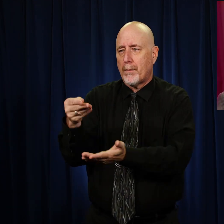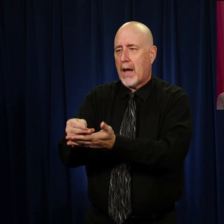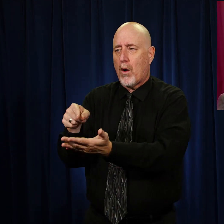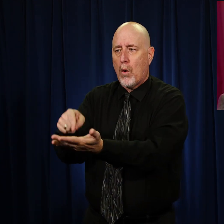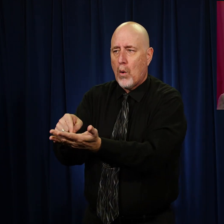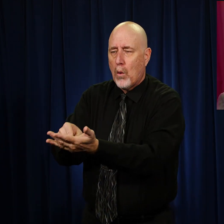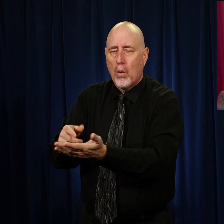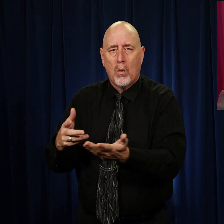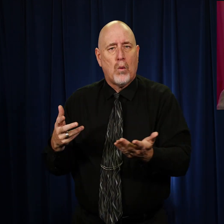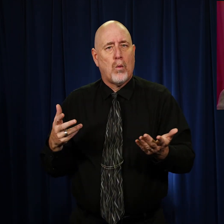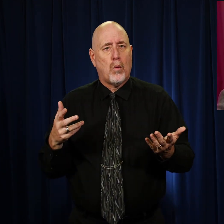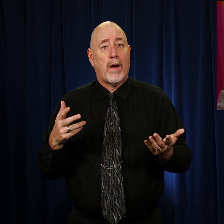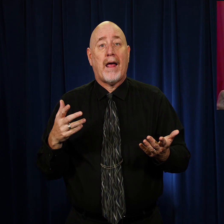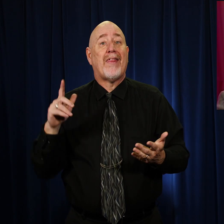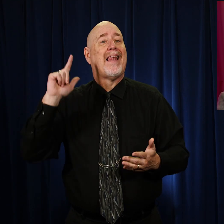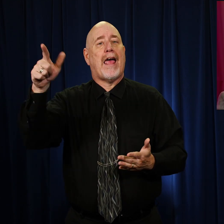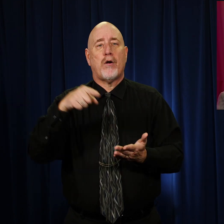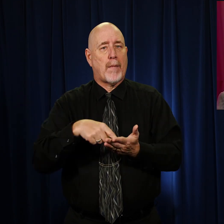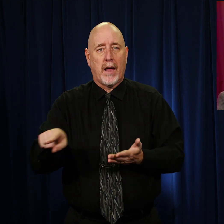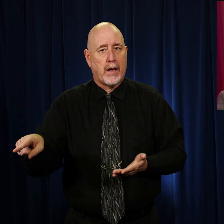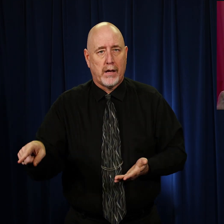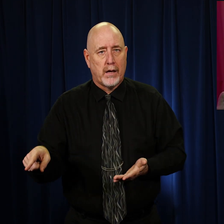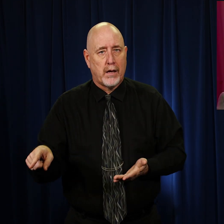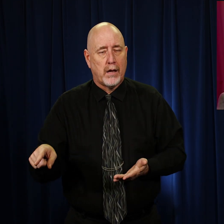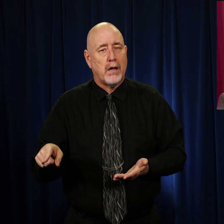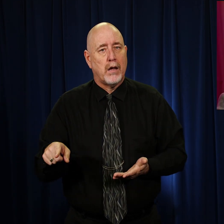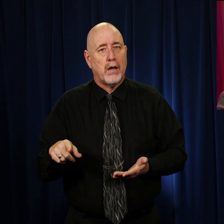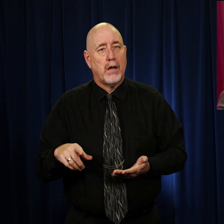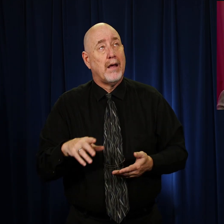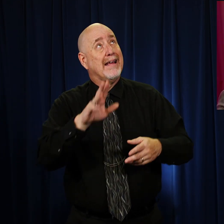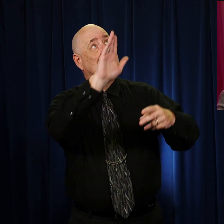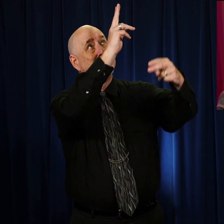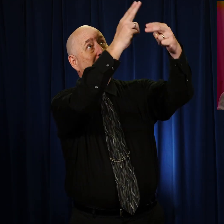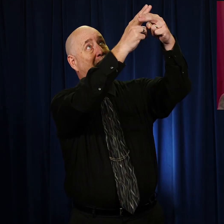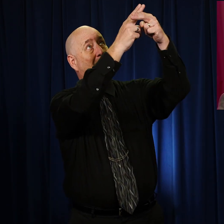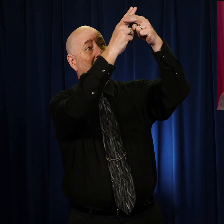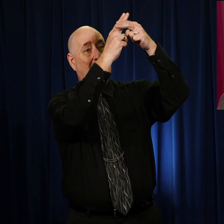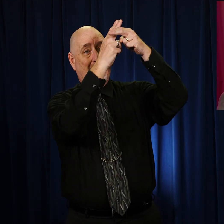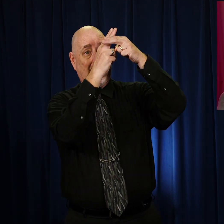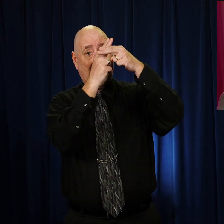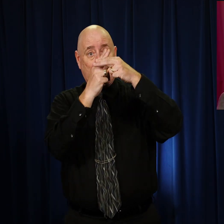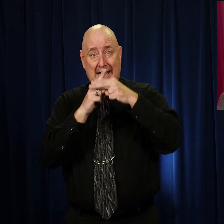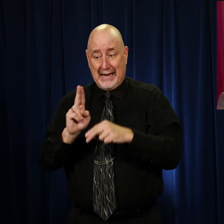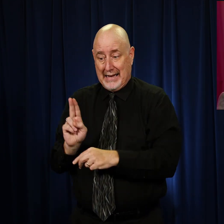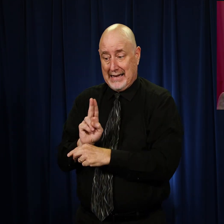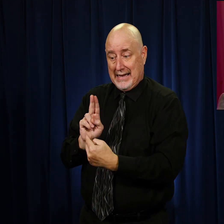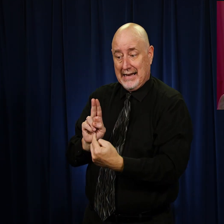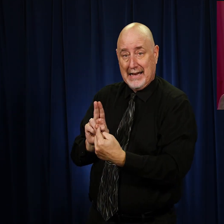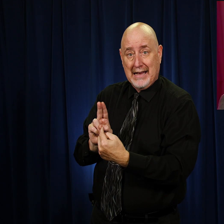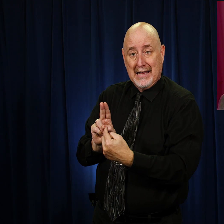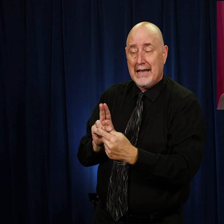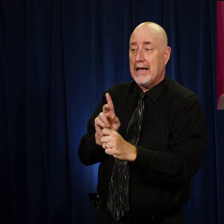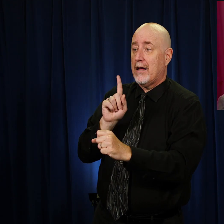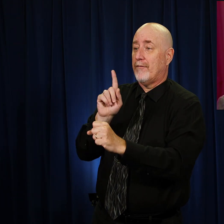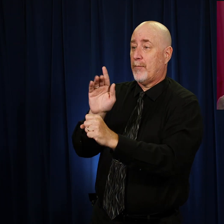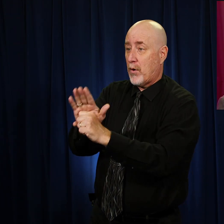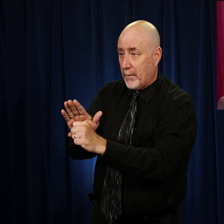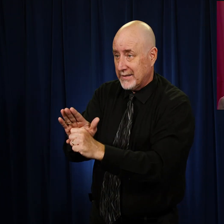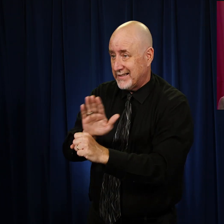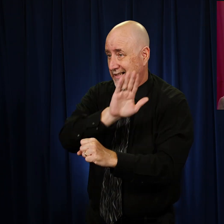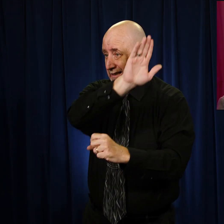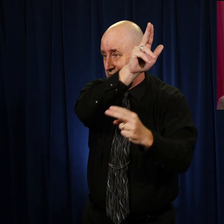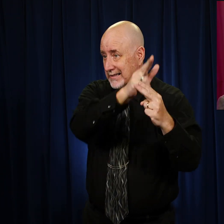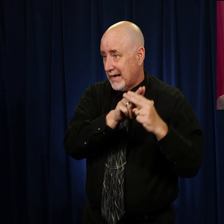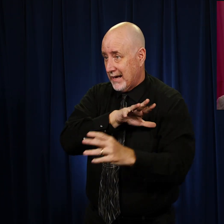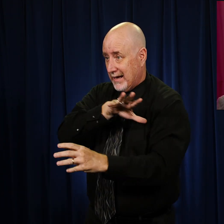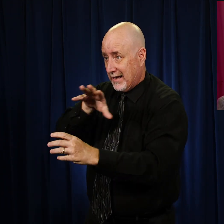money that I owe you. And then you don't do it. You've invoked the name of God. You've made a promise involving the name